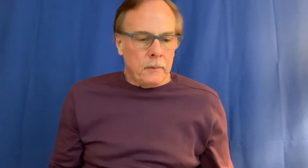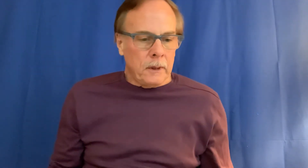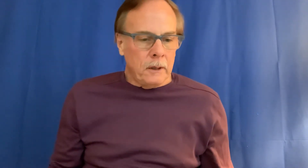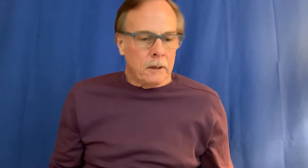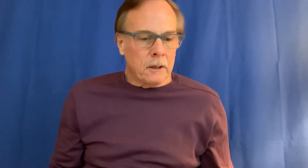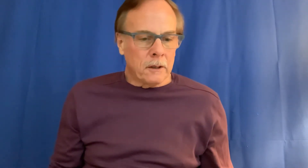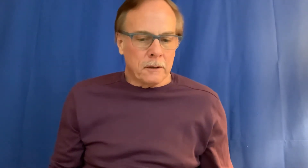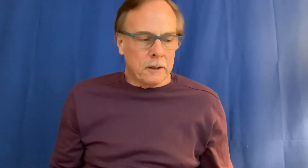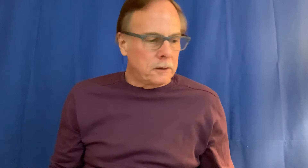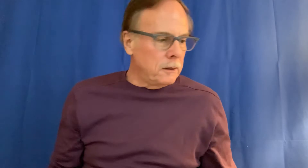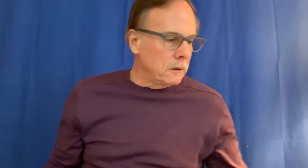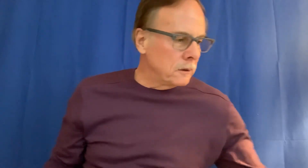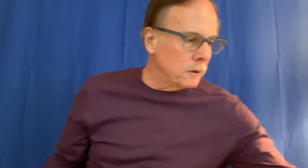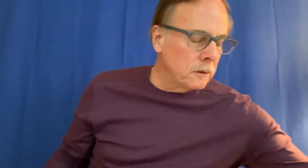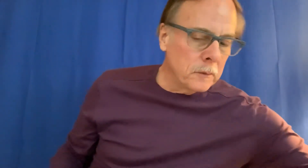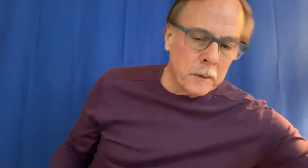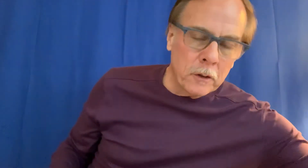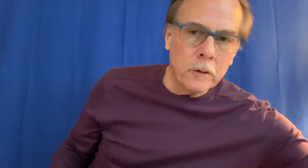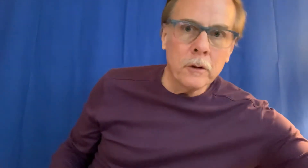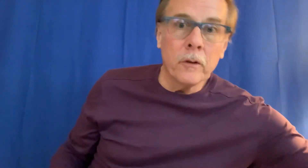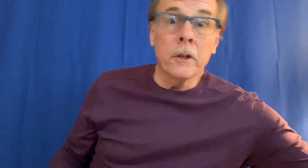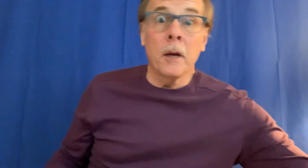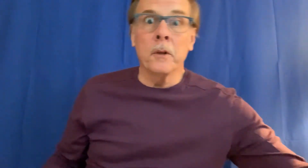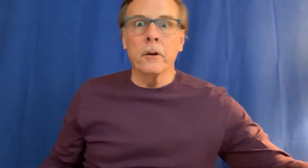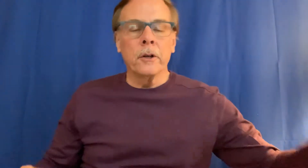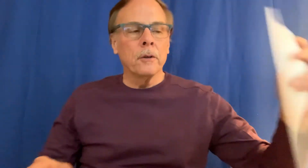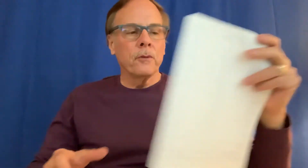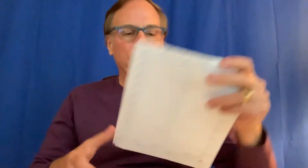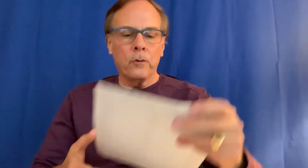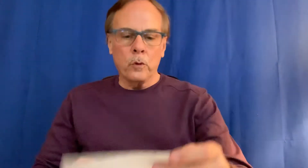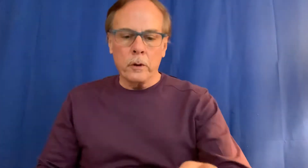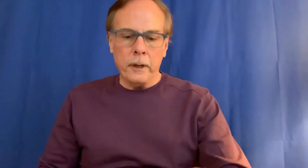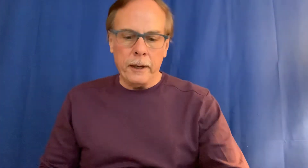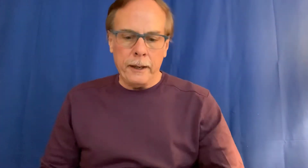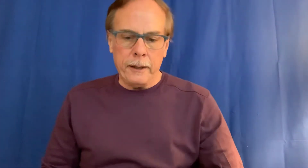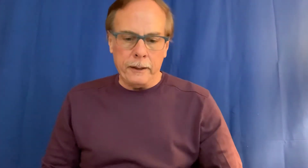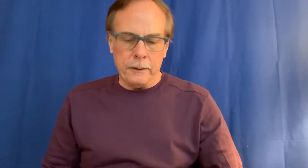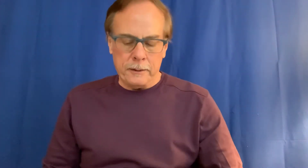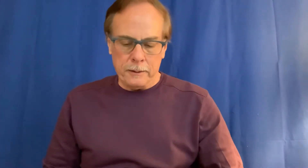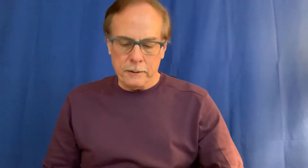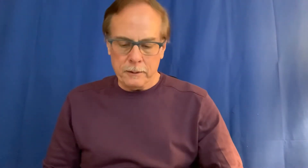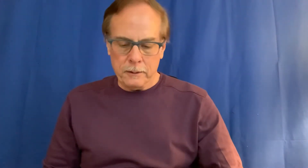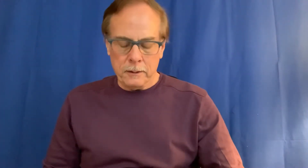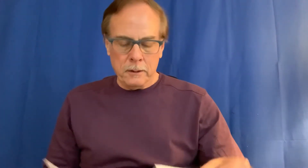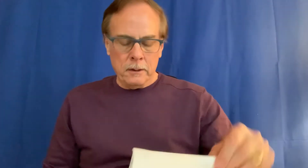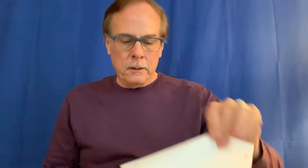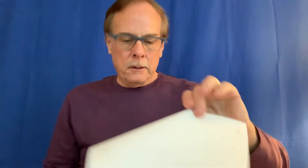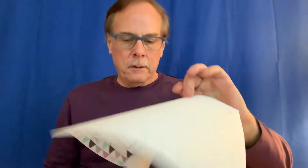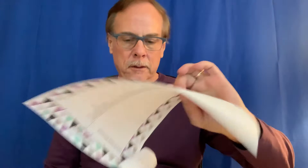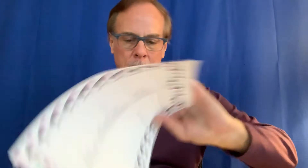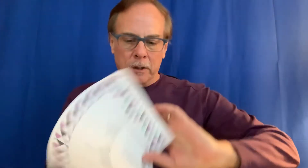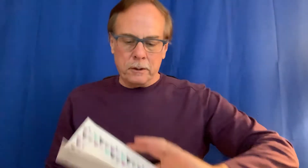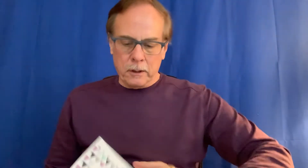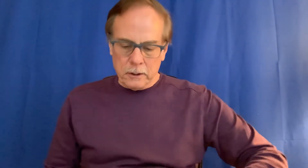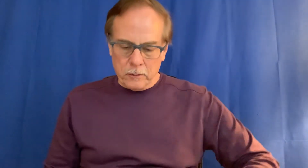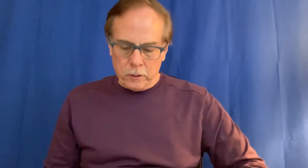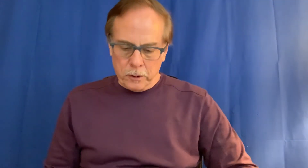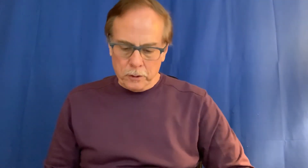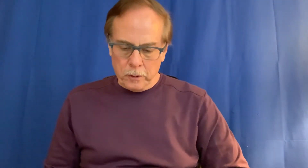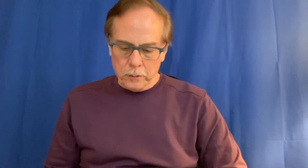And I think that's it. Let's see. Let me go through the vocabulary here for 4-8. Some of the signs I've already showed you.